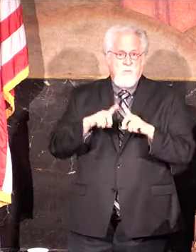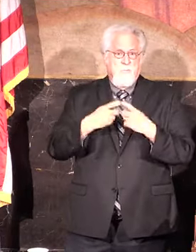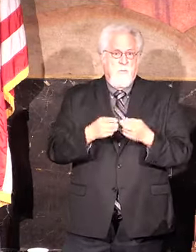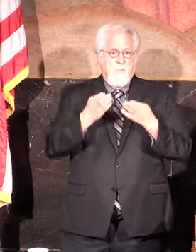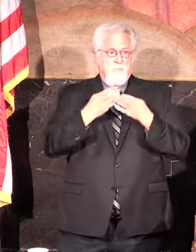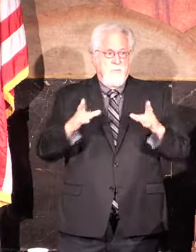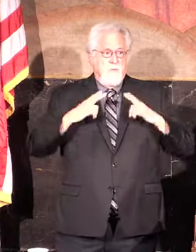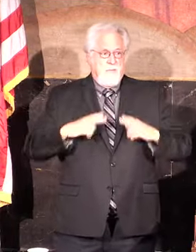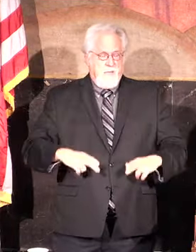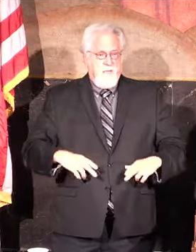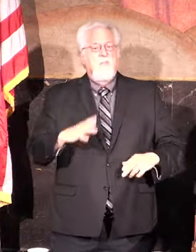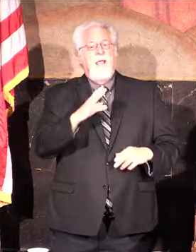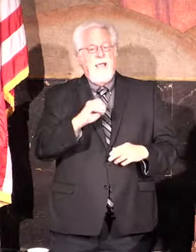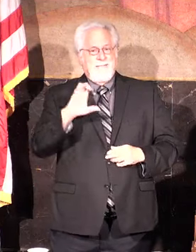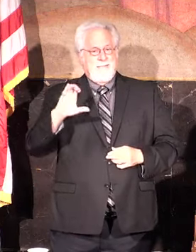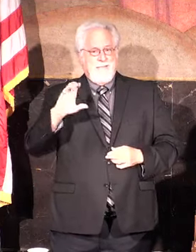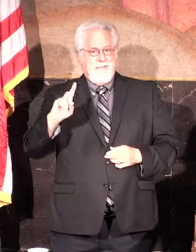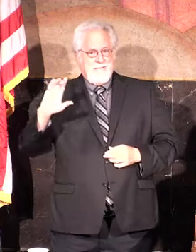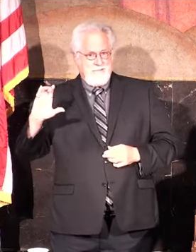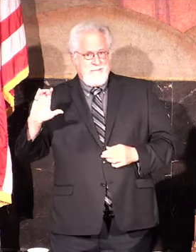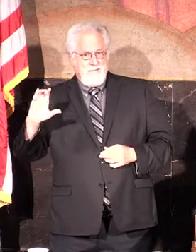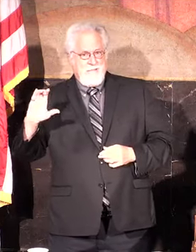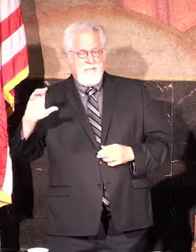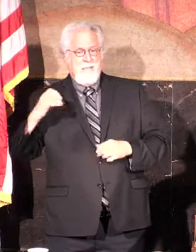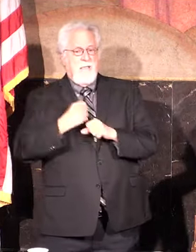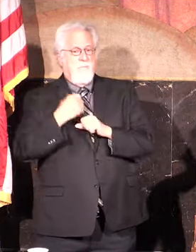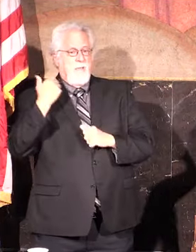Health, and also CDC is making